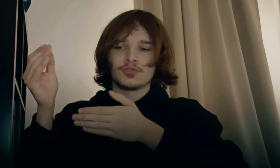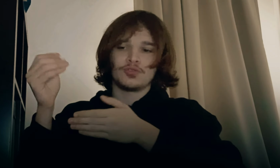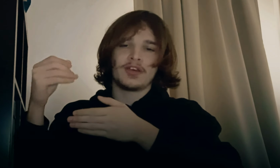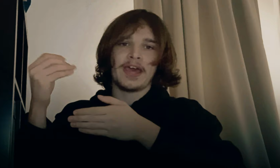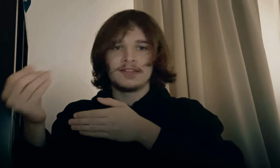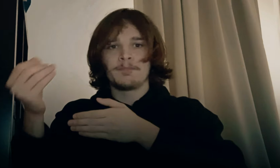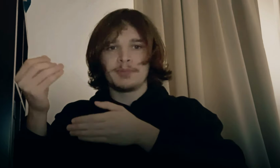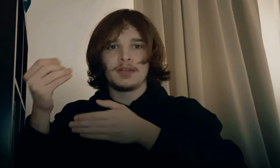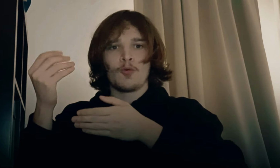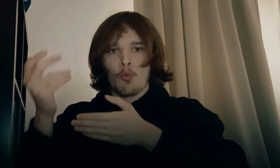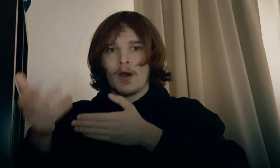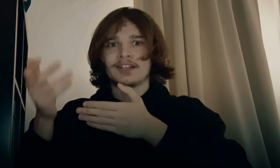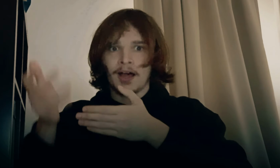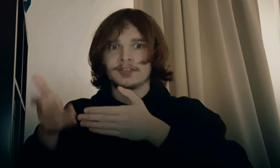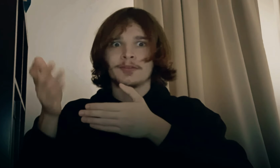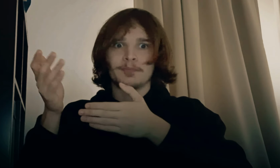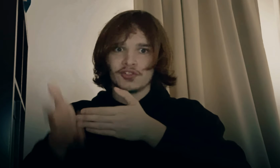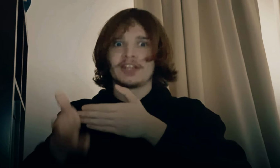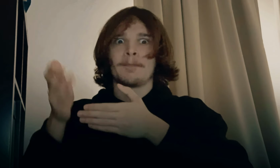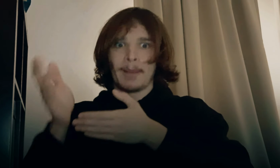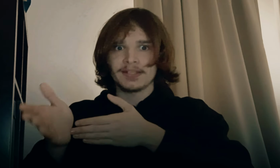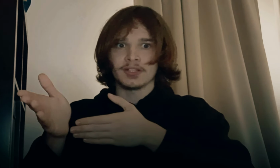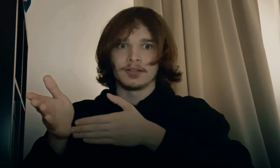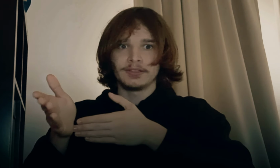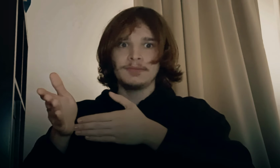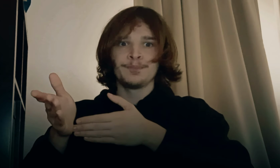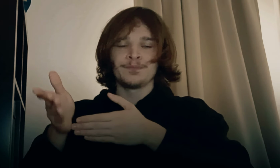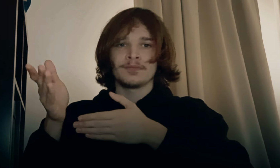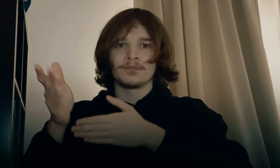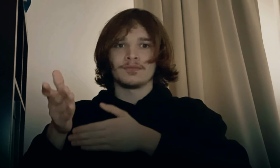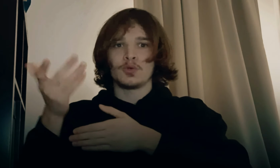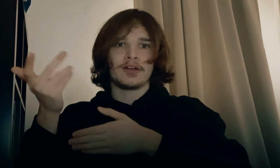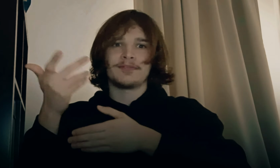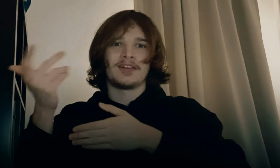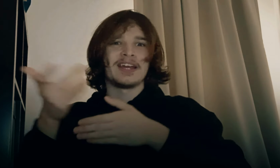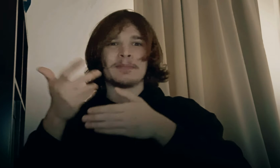you can't be 100% masculine. You have like maybe